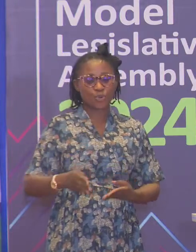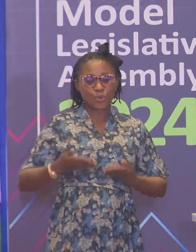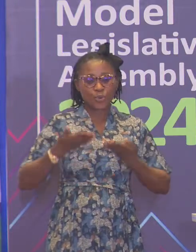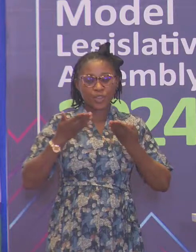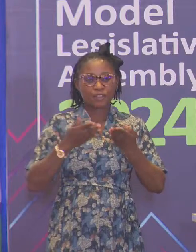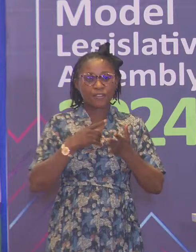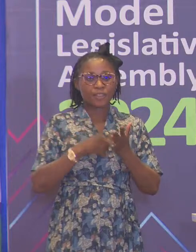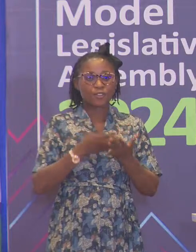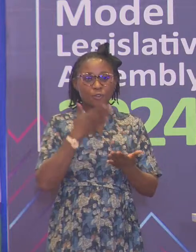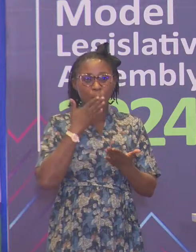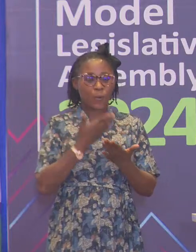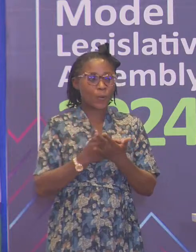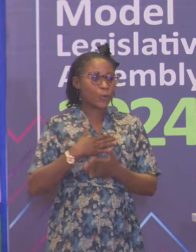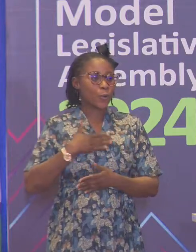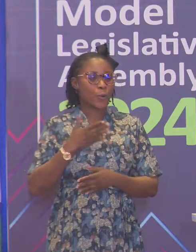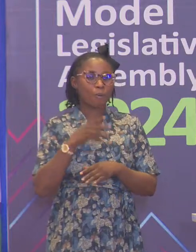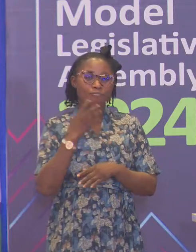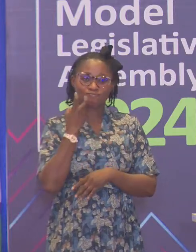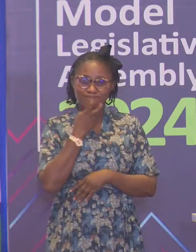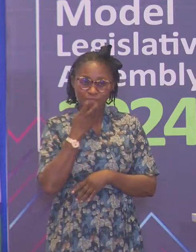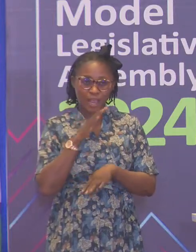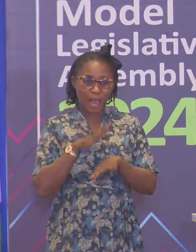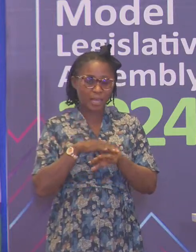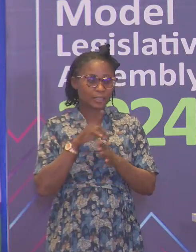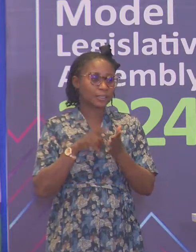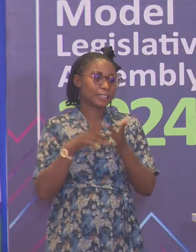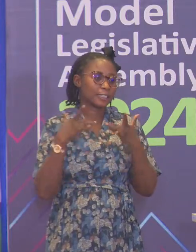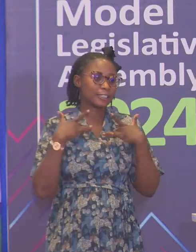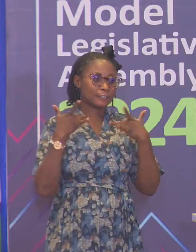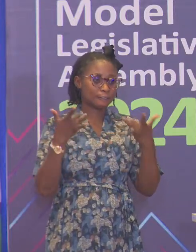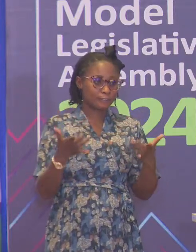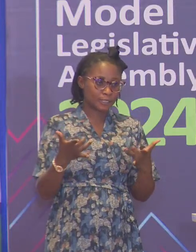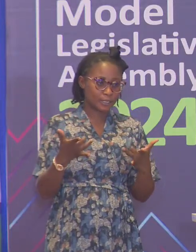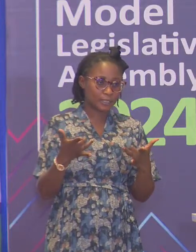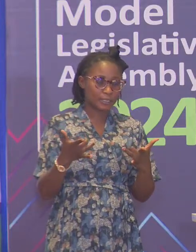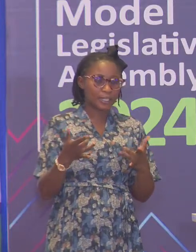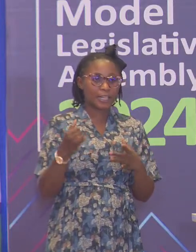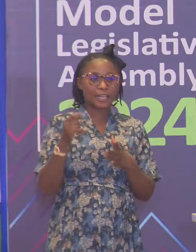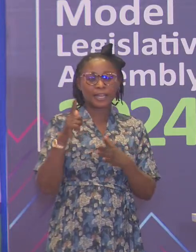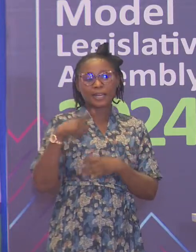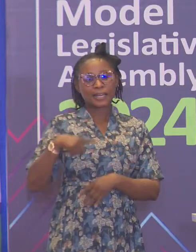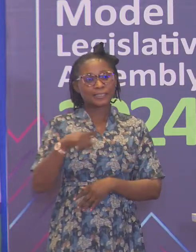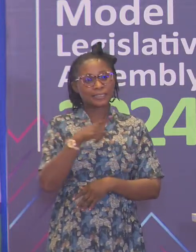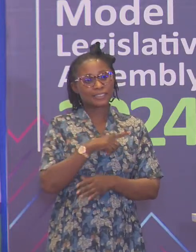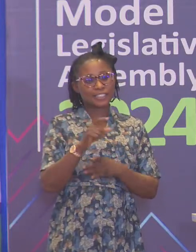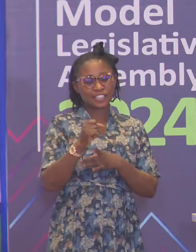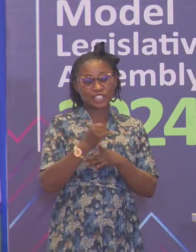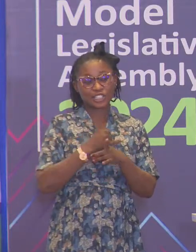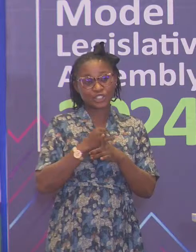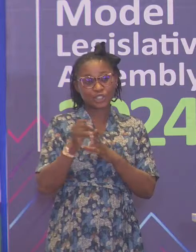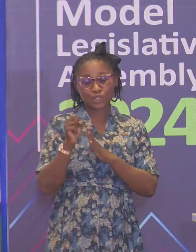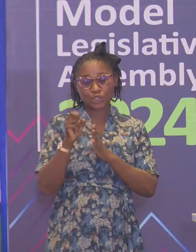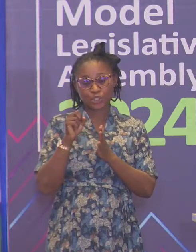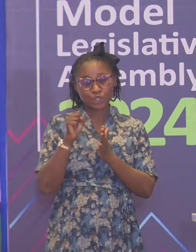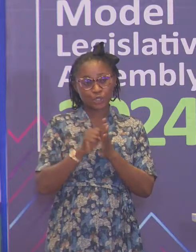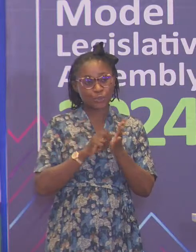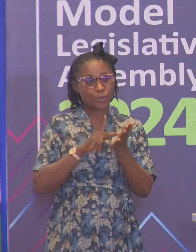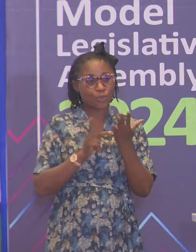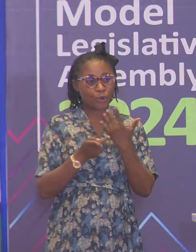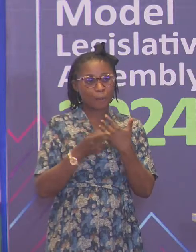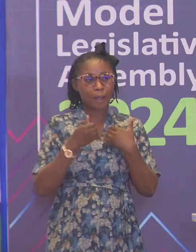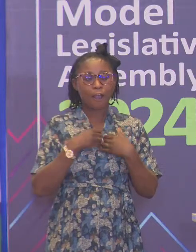goodwill remarks at this event. The Legislative Internship Program has proven to be one of the